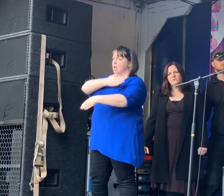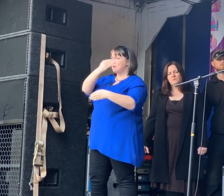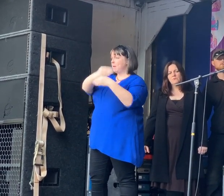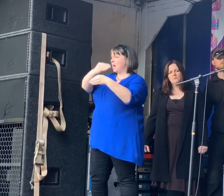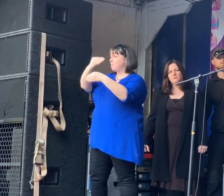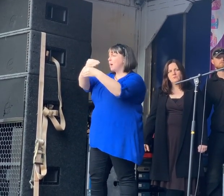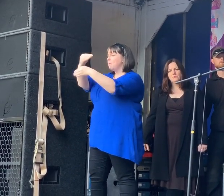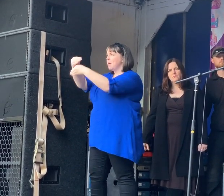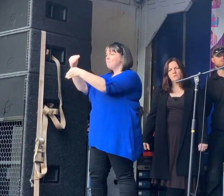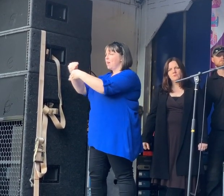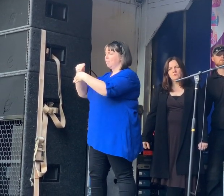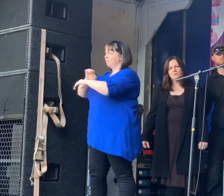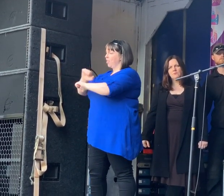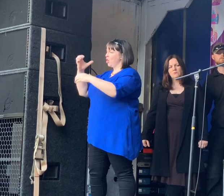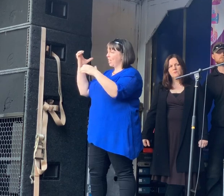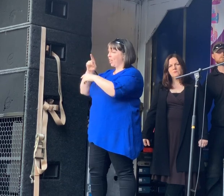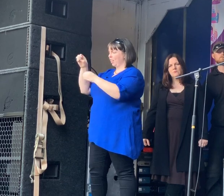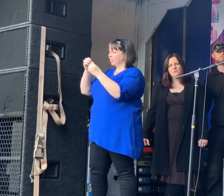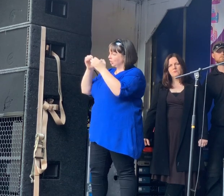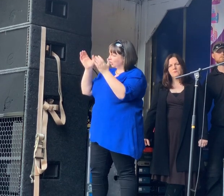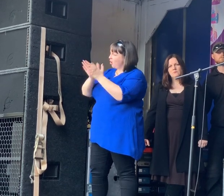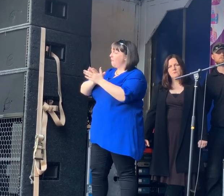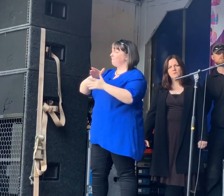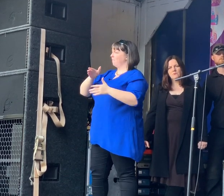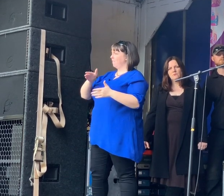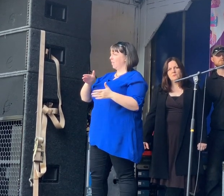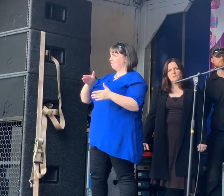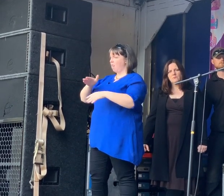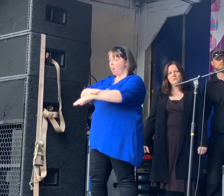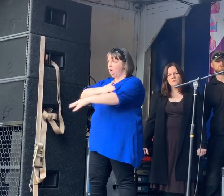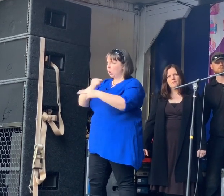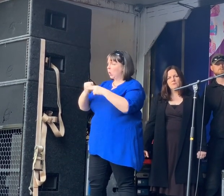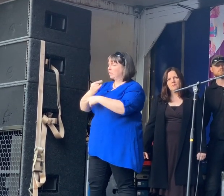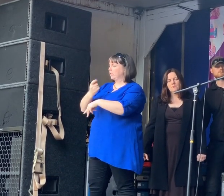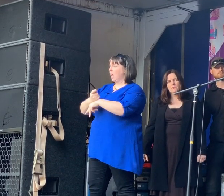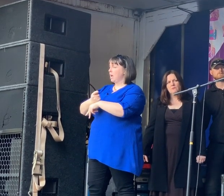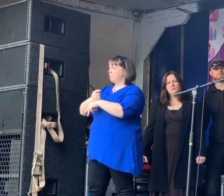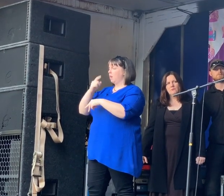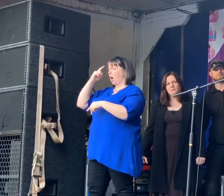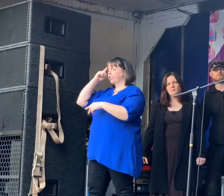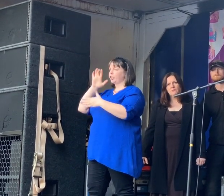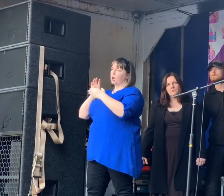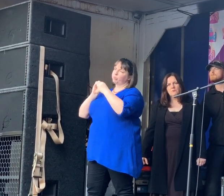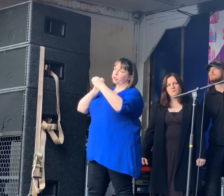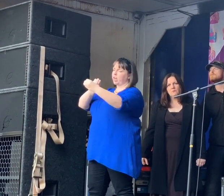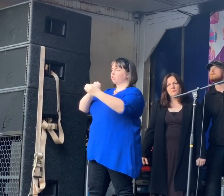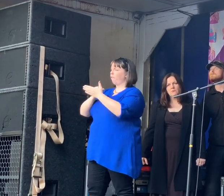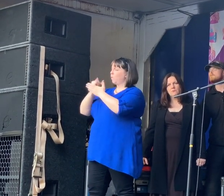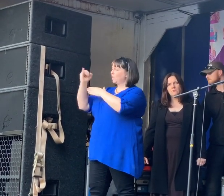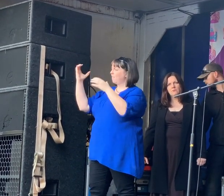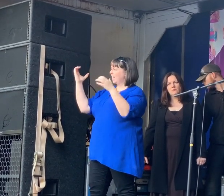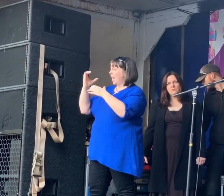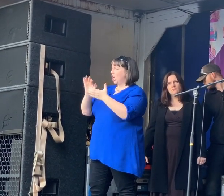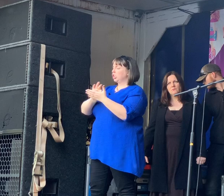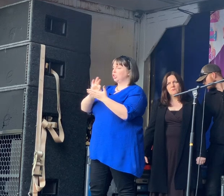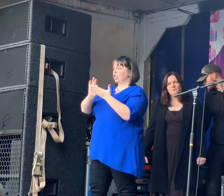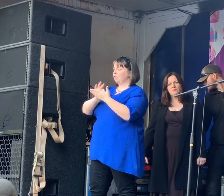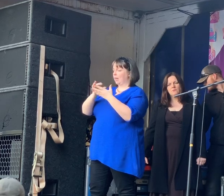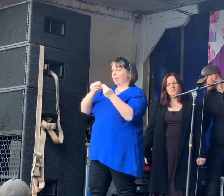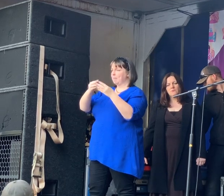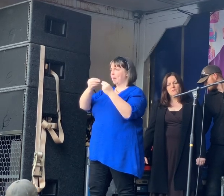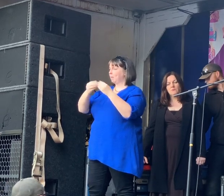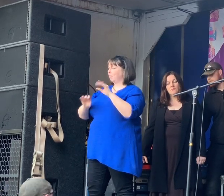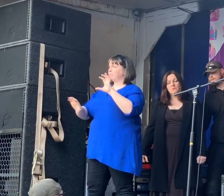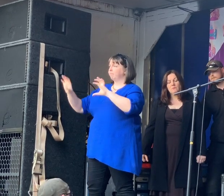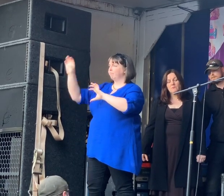to the care that they deserve. Mandatory waiting periods, conscientious objection, refusal of care, geographical gaps, the list